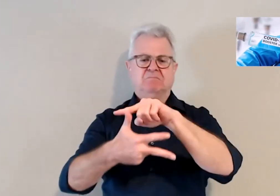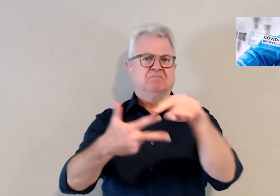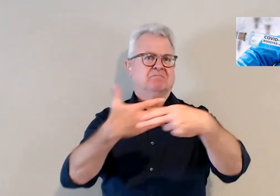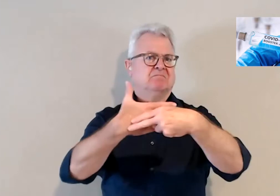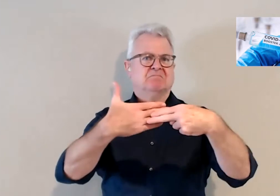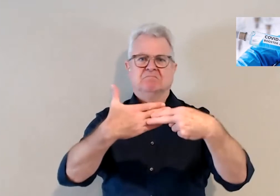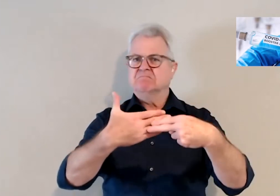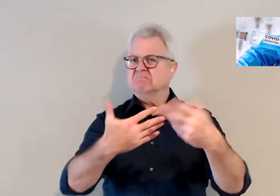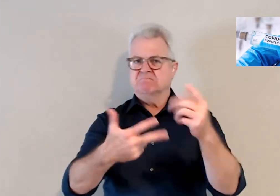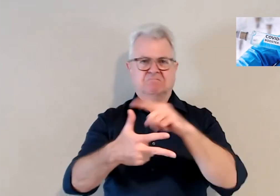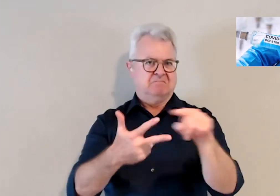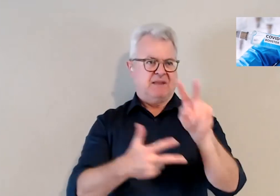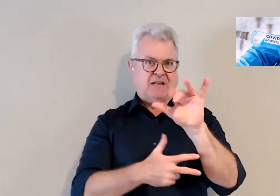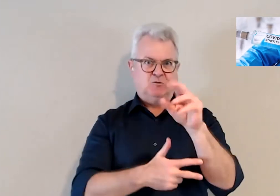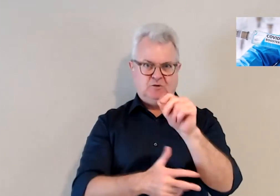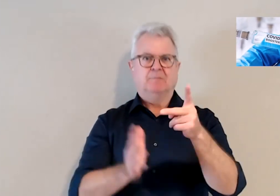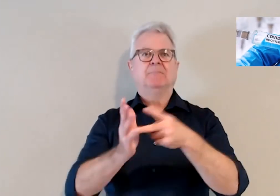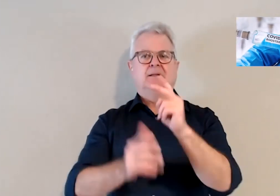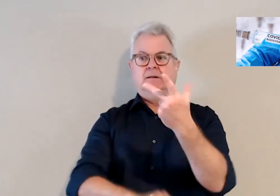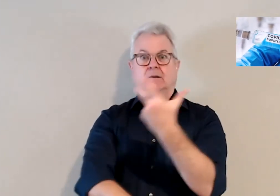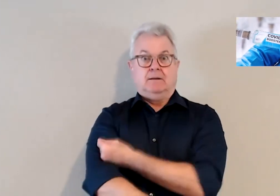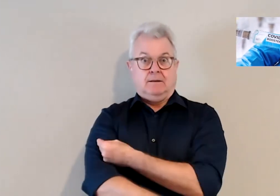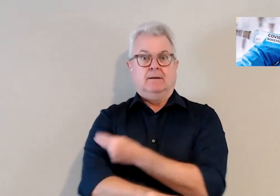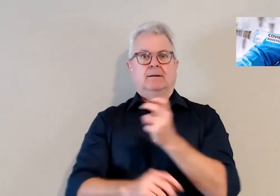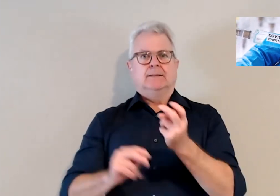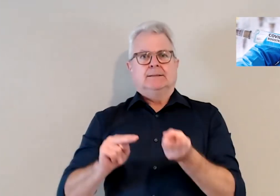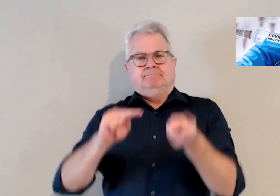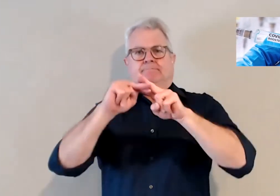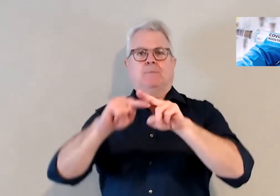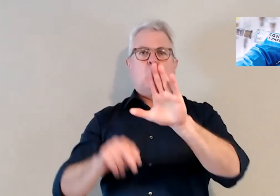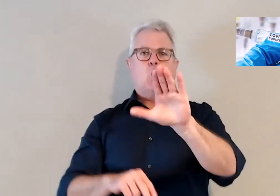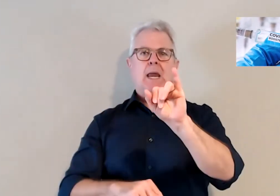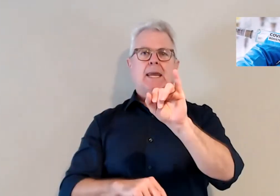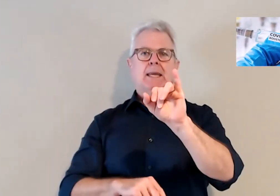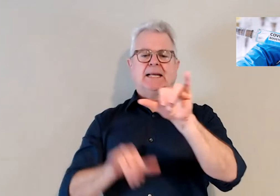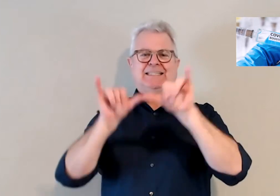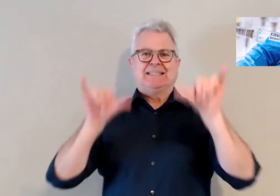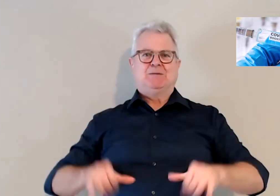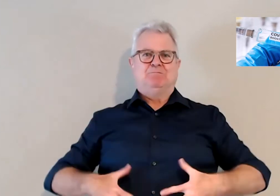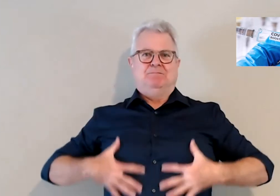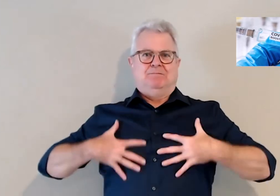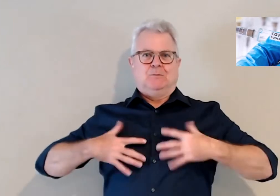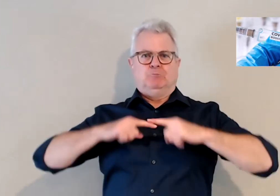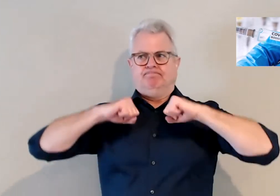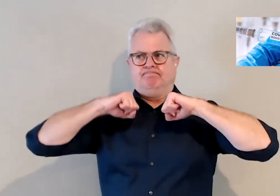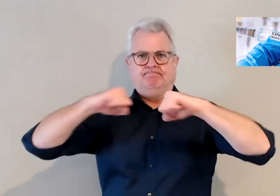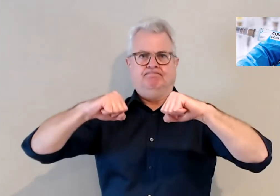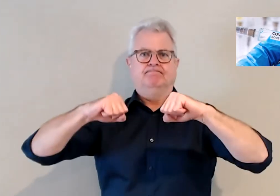what company that you got your vaccine from, remember, your booster can come from any of the 3 facilities, whether it